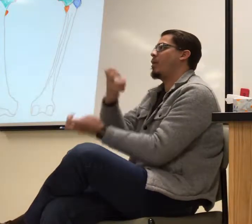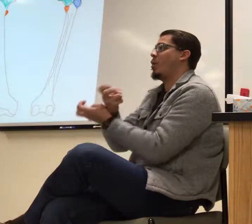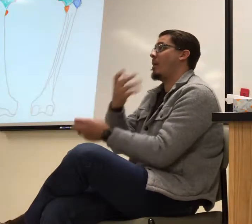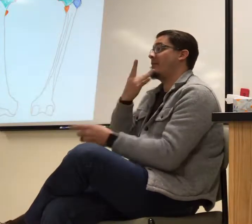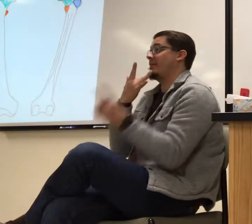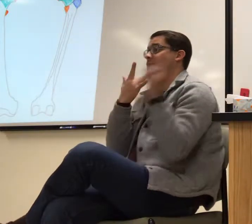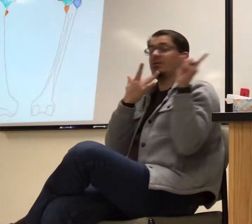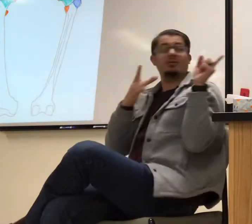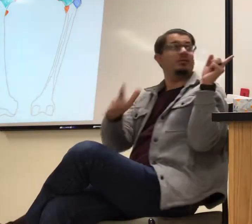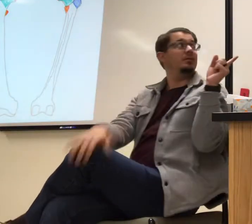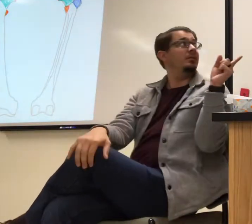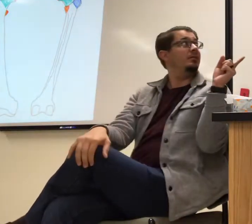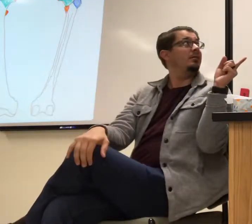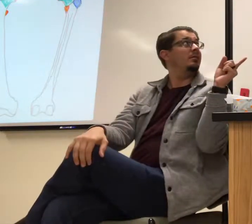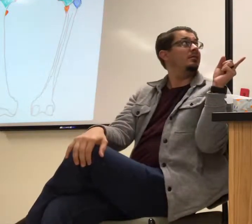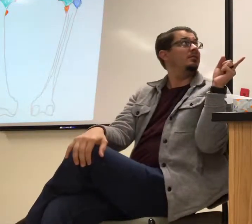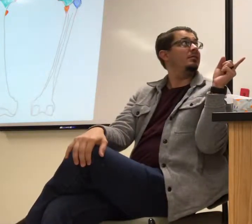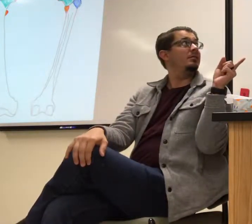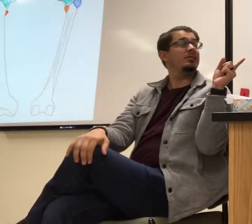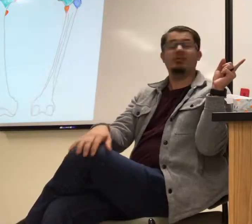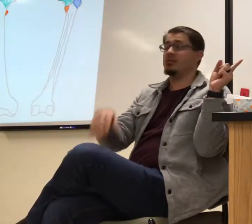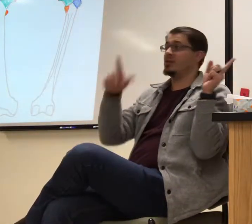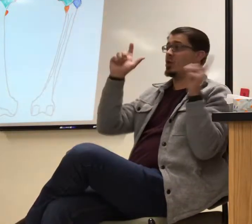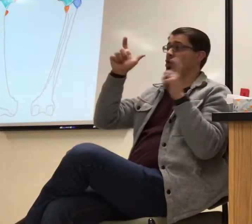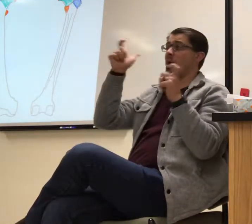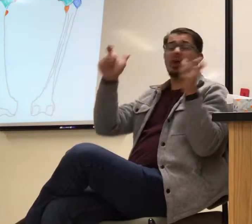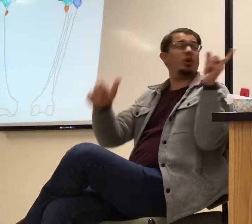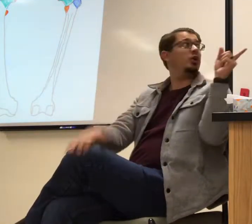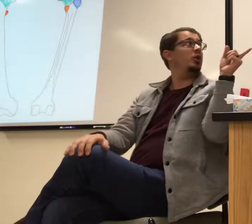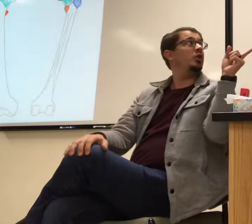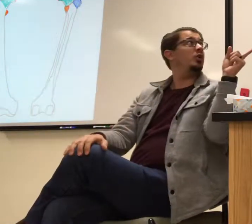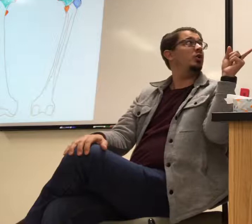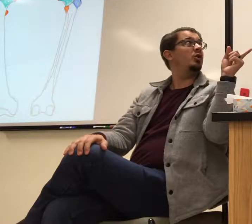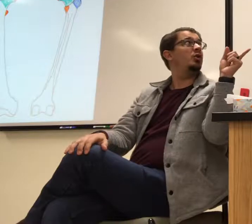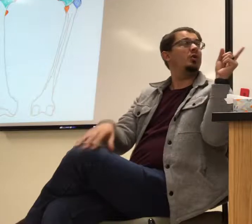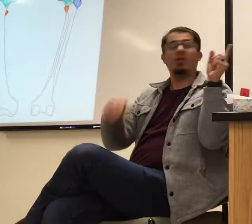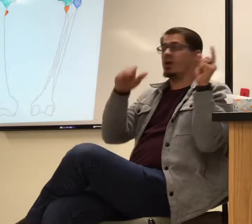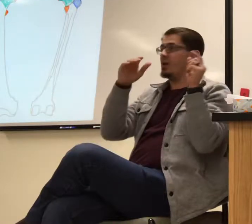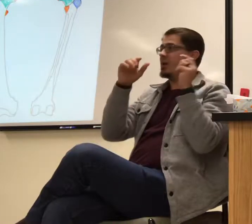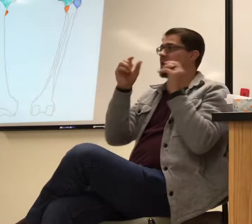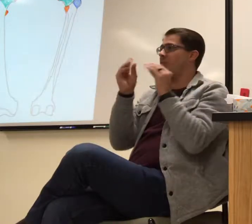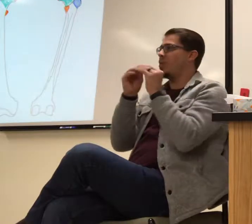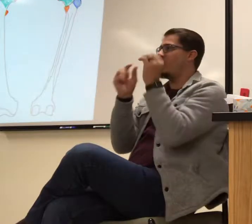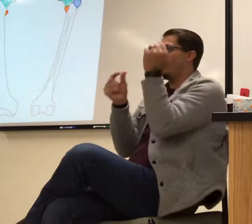femur, this big knob is the greater, with the little one more on the inside.